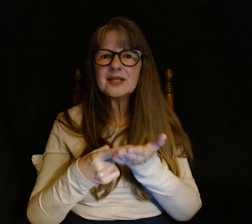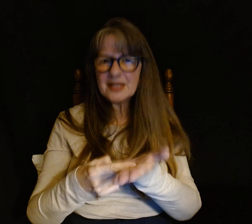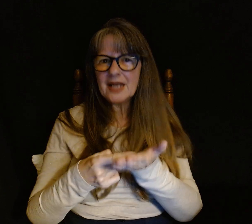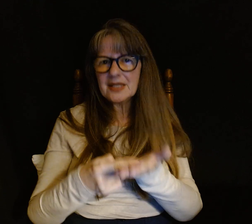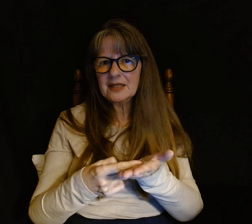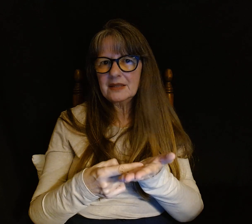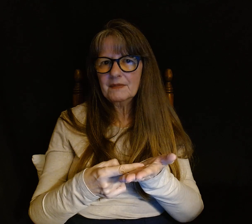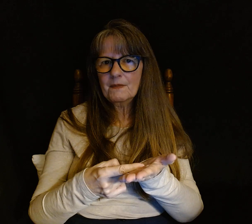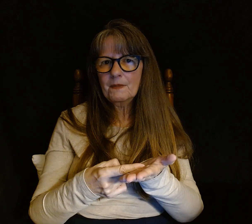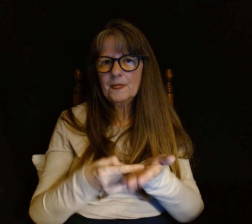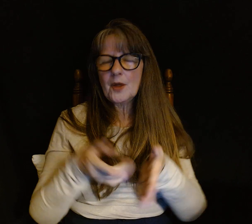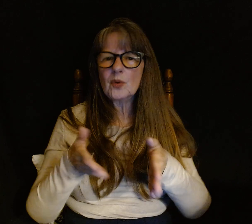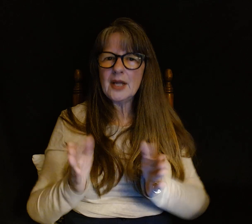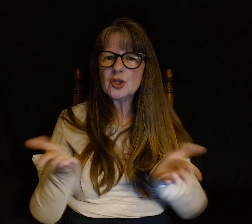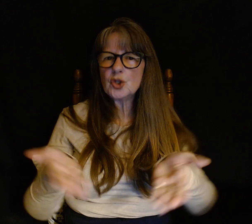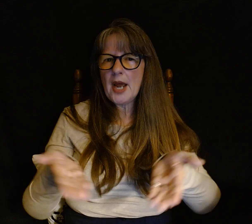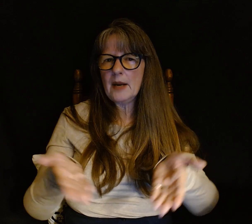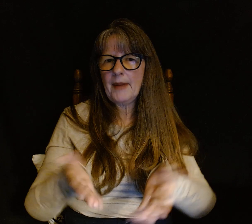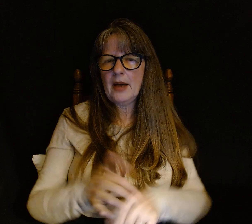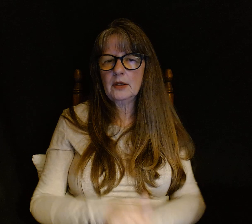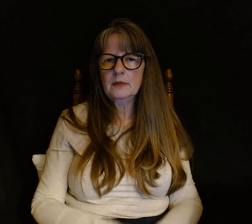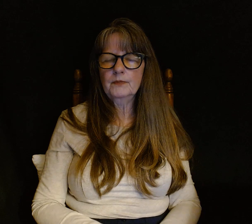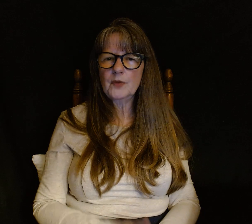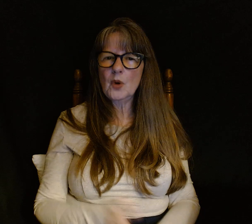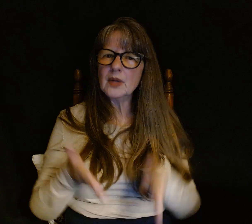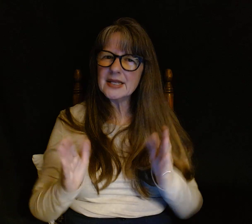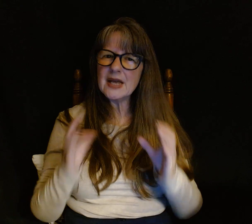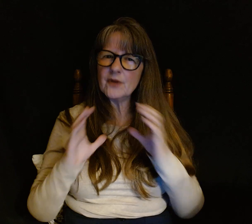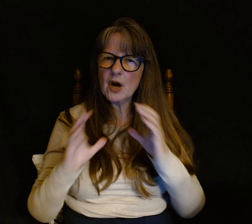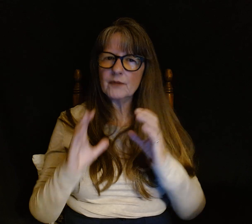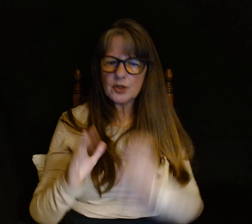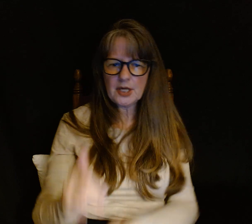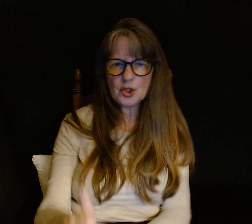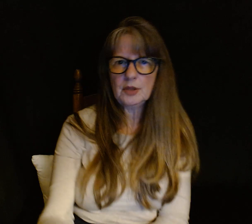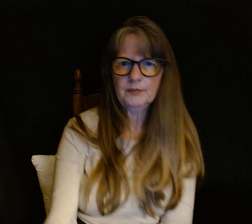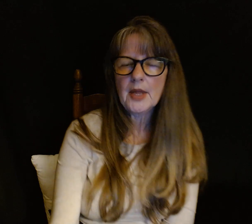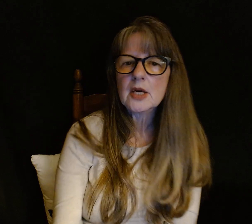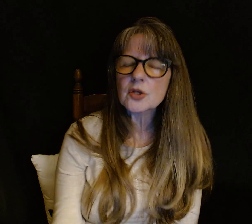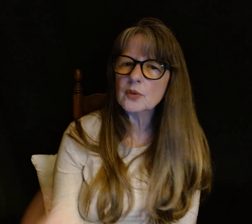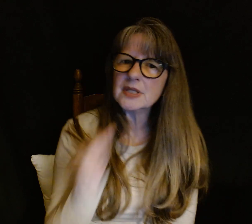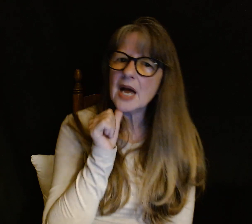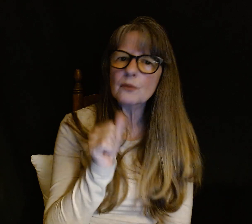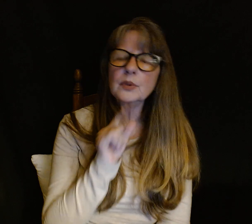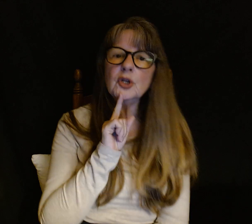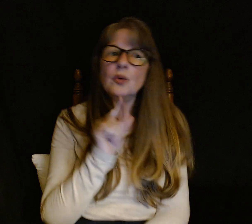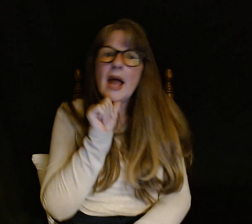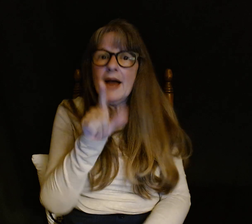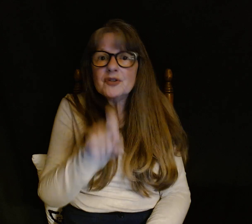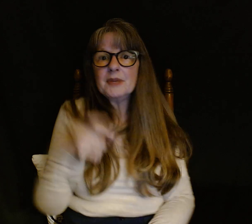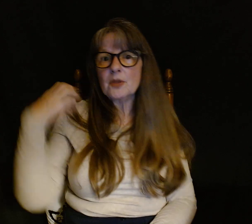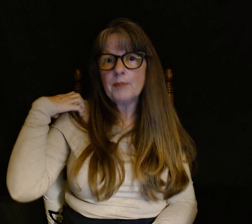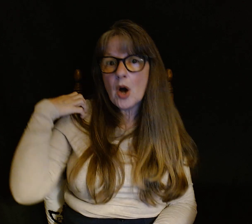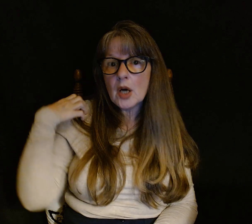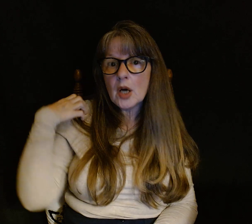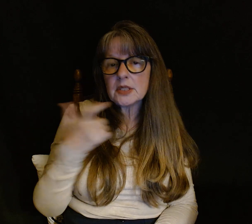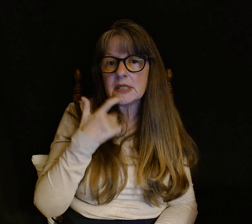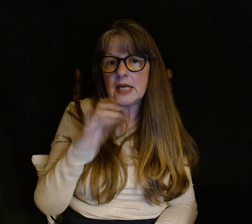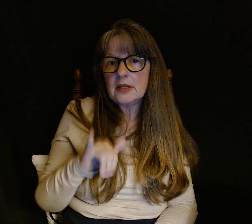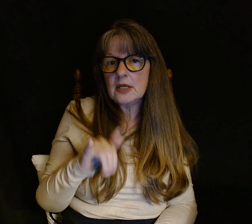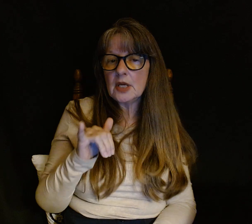discuss it, or let's chat about it, or let's have a conversation. So it's not, you don't have to be the boss to say this. It could